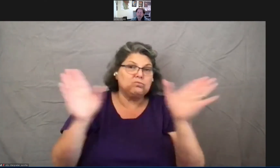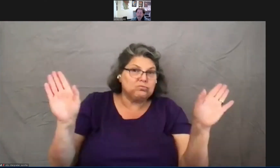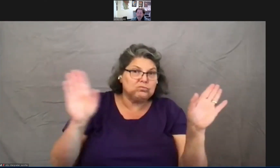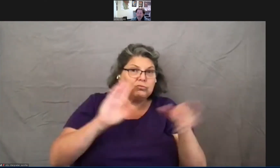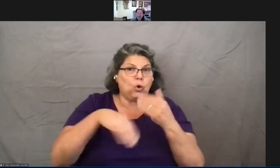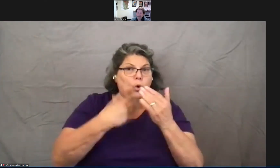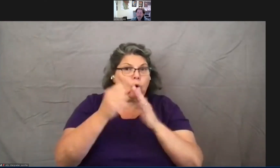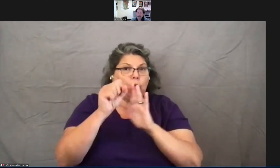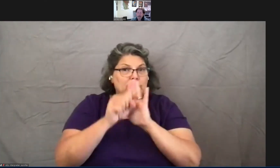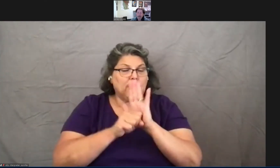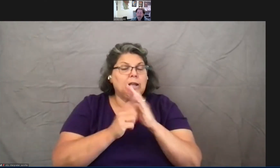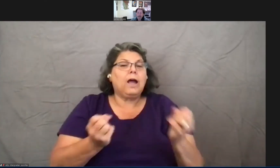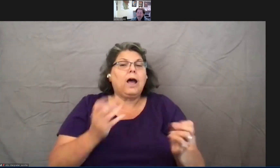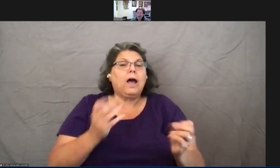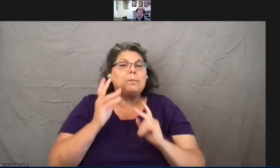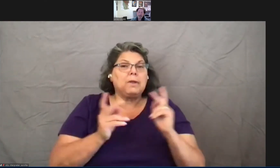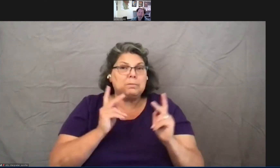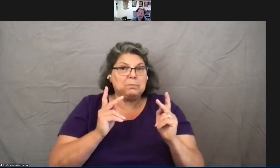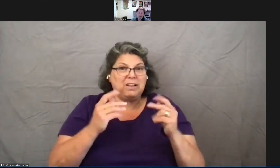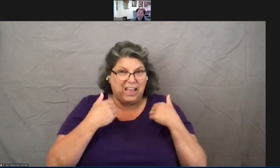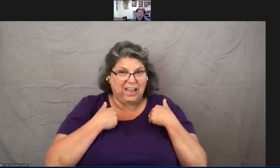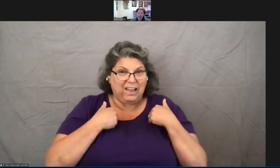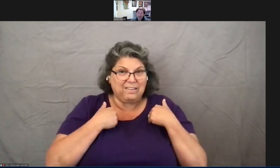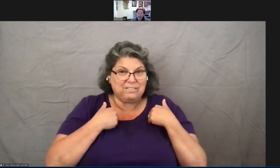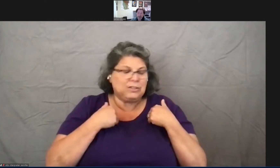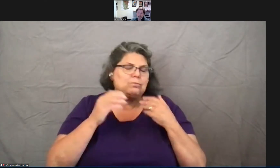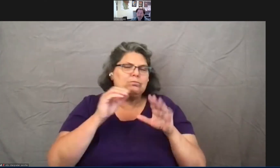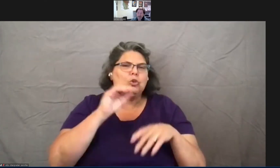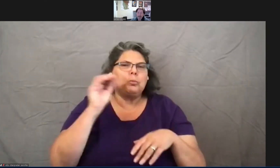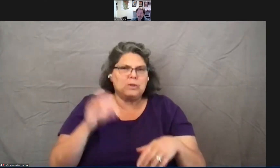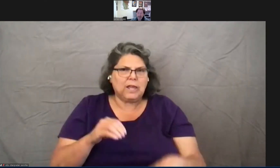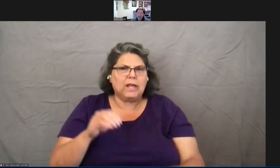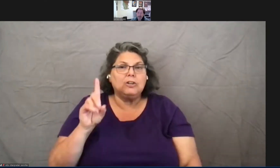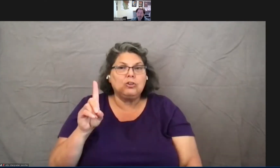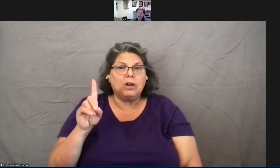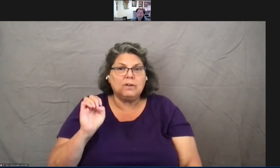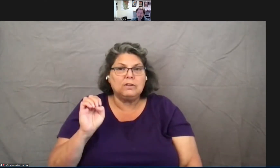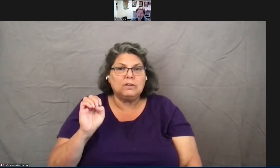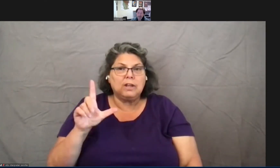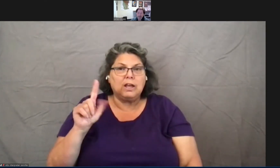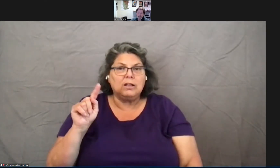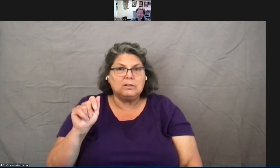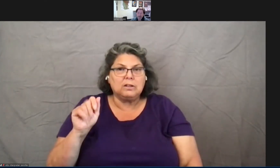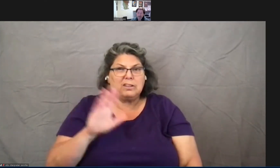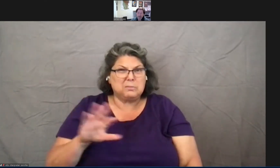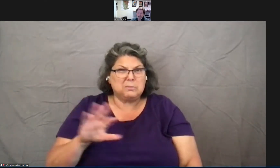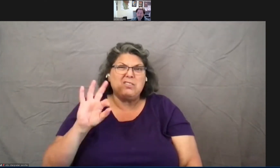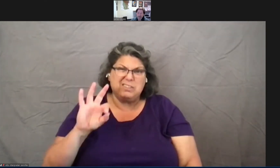numbers of Delta is, or the percentage of Delta is about 98%.